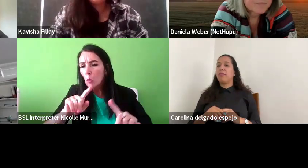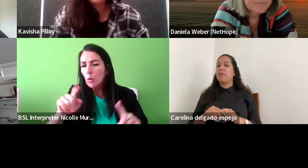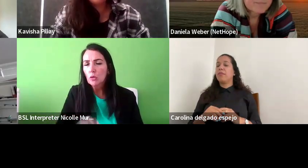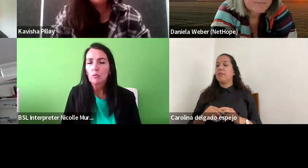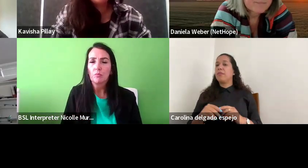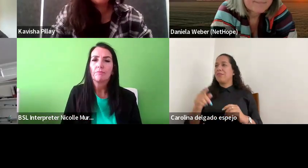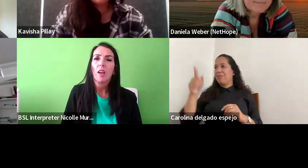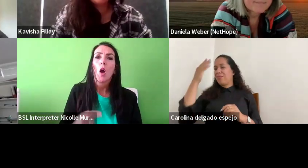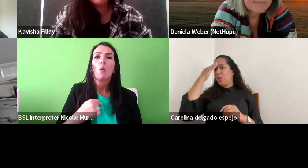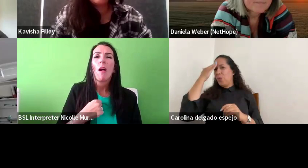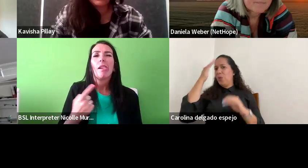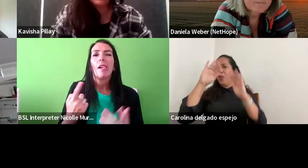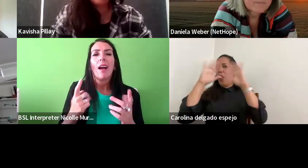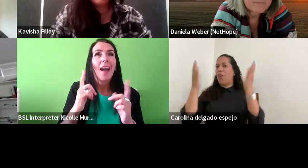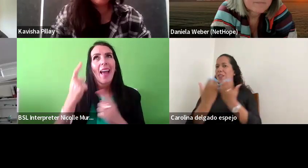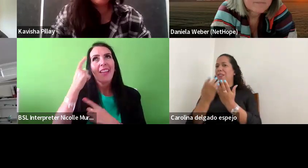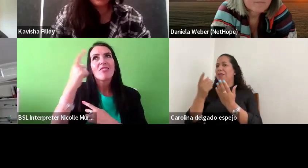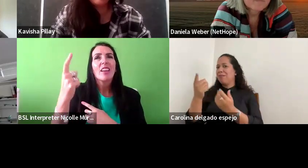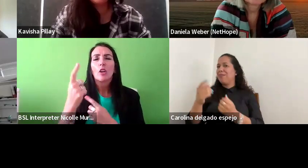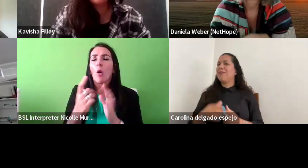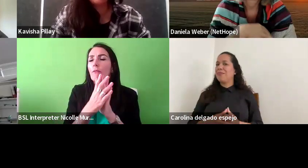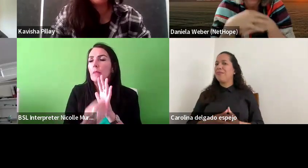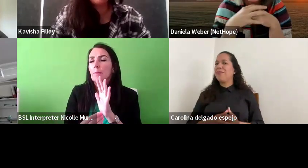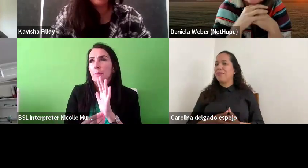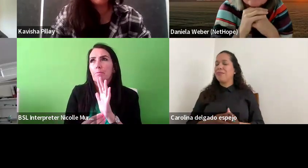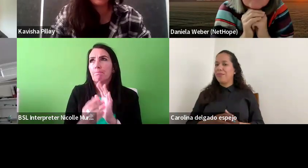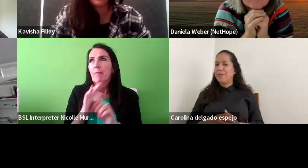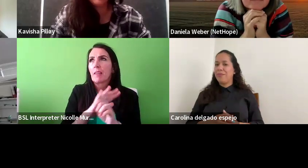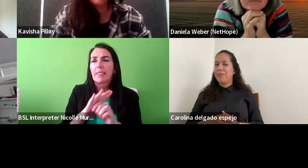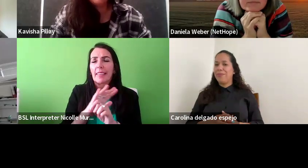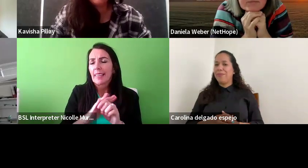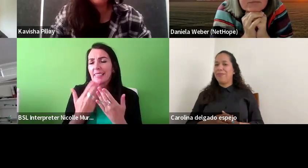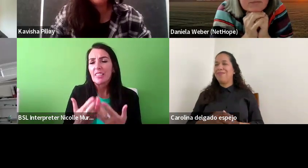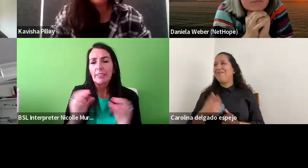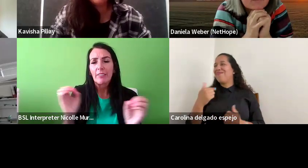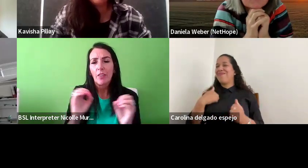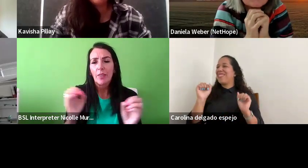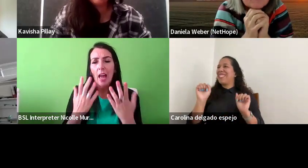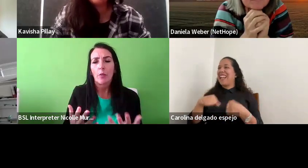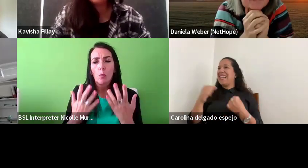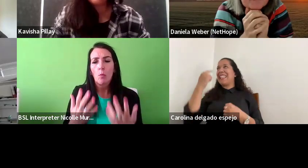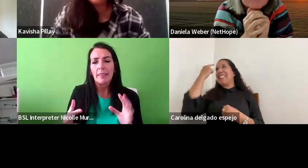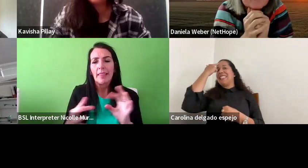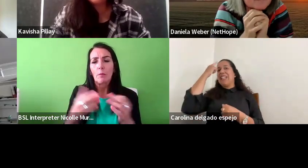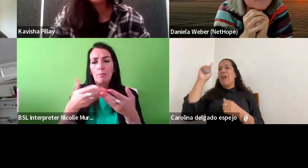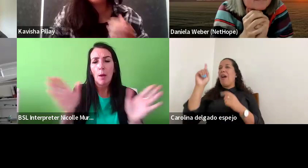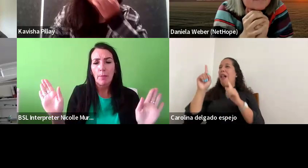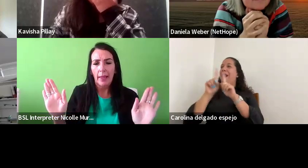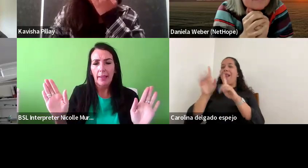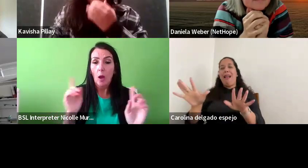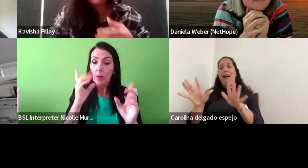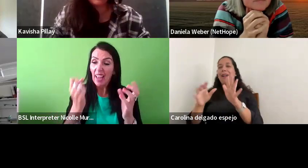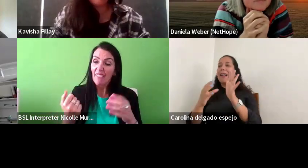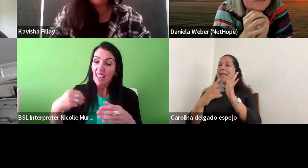Unfortunately, Malebo, I can't think of a particular case study right now where there was this sort of